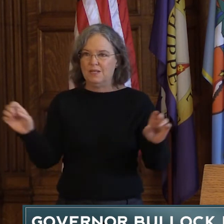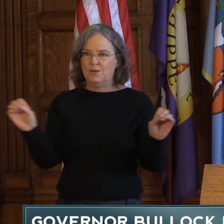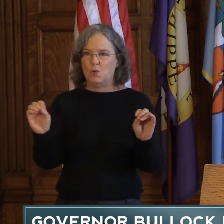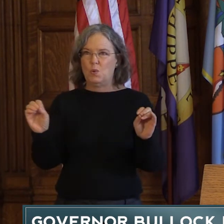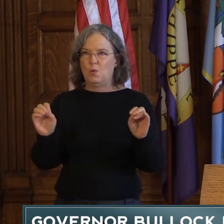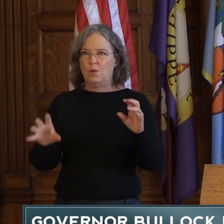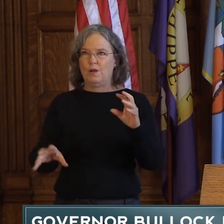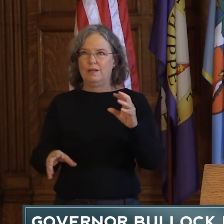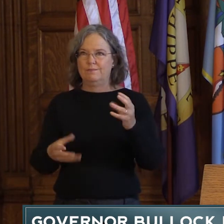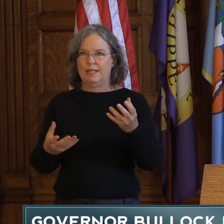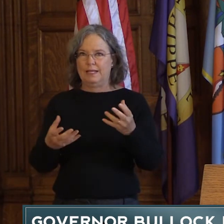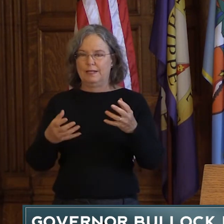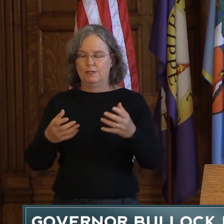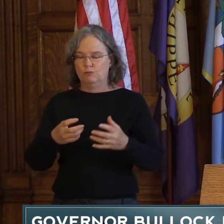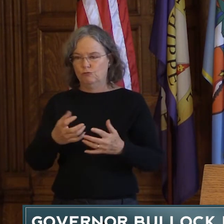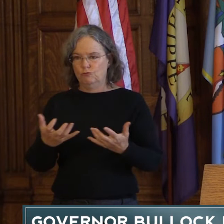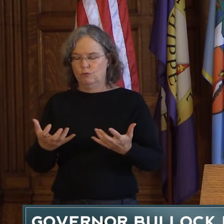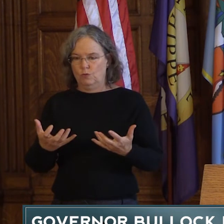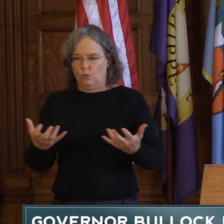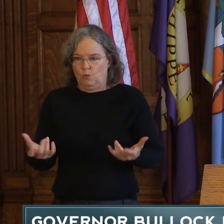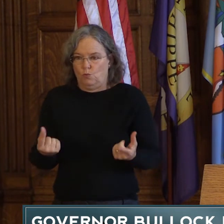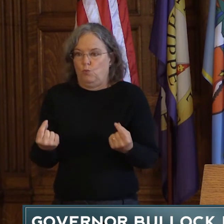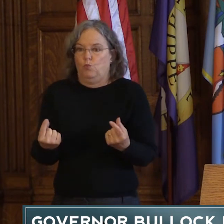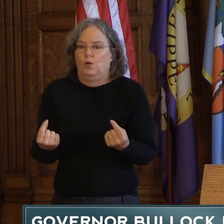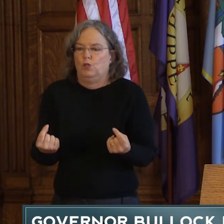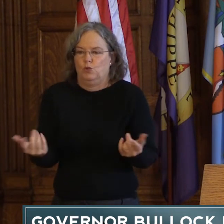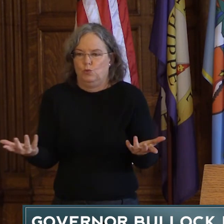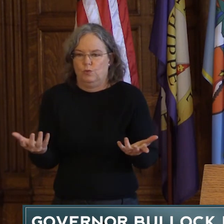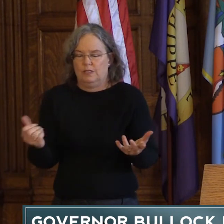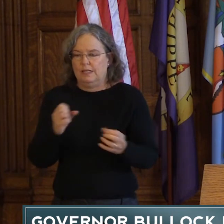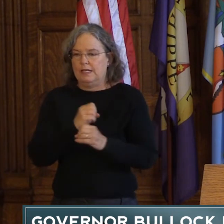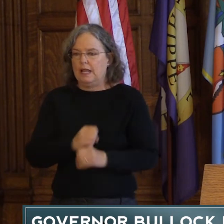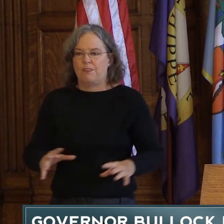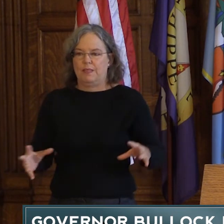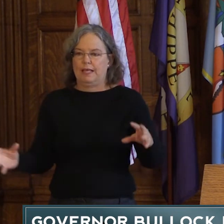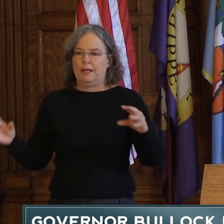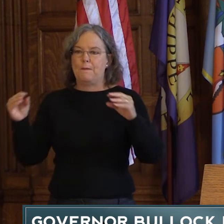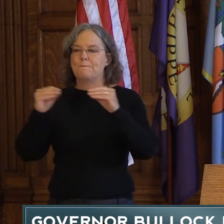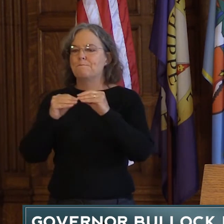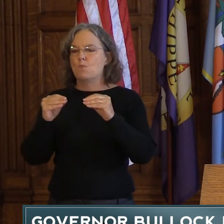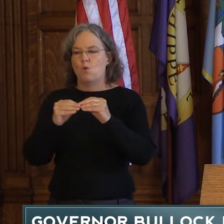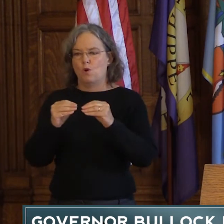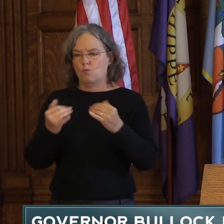extraordinary measures to announce certainly at this time.